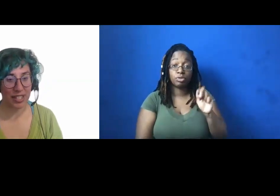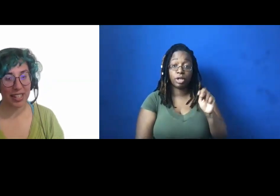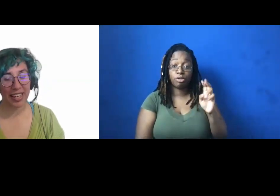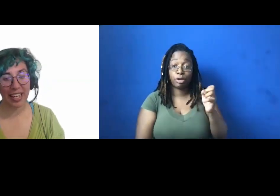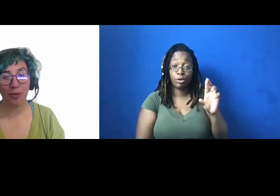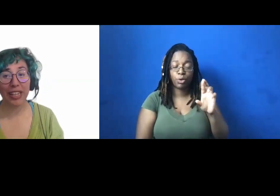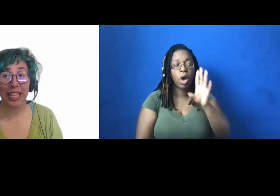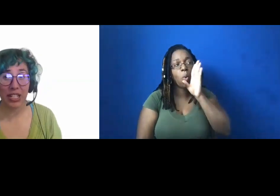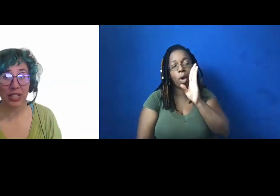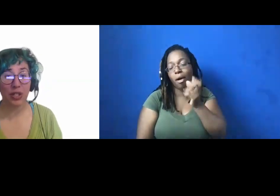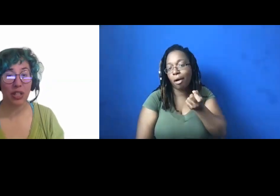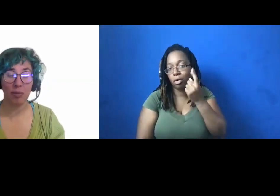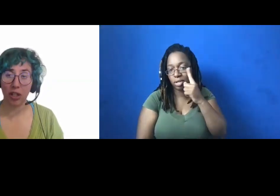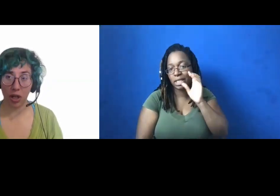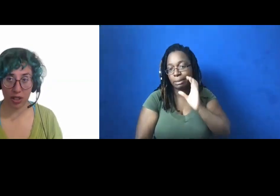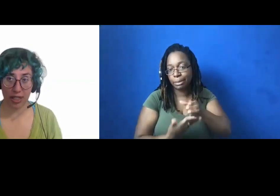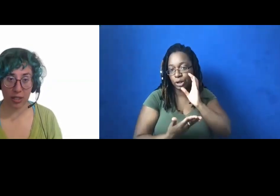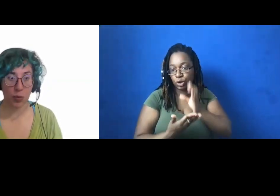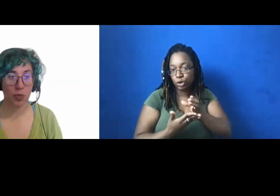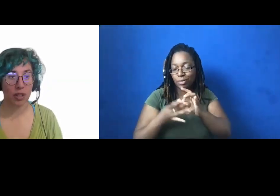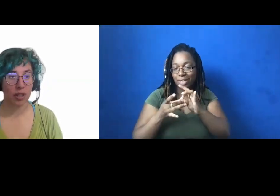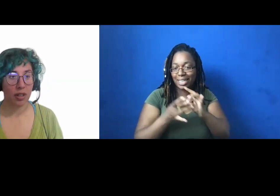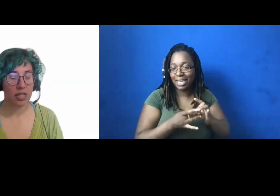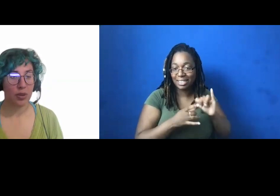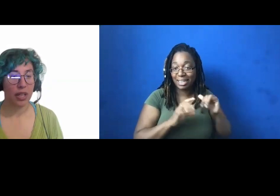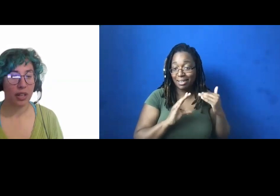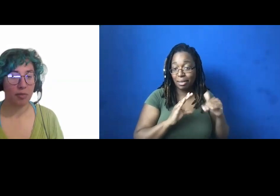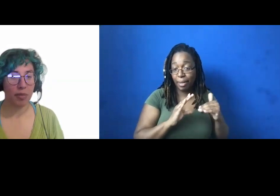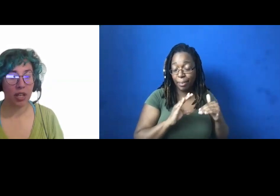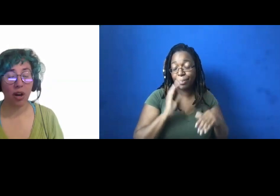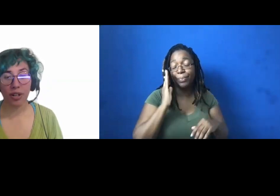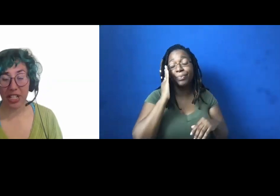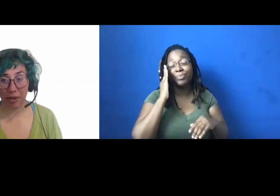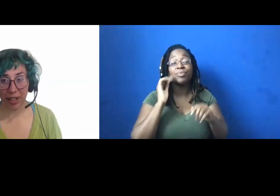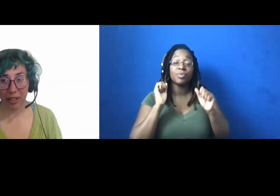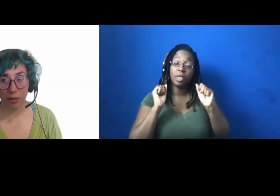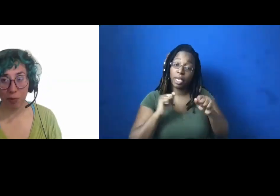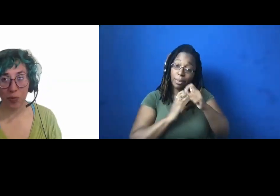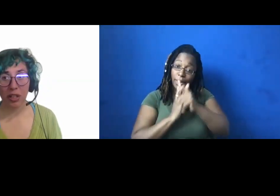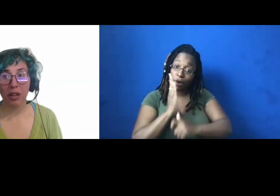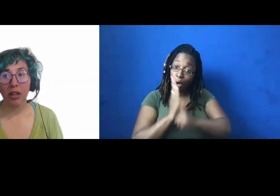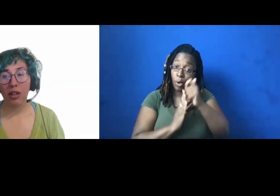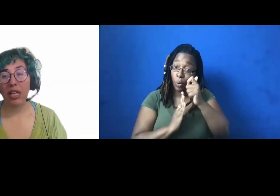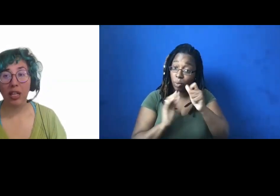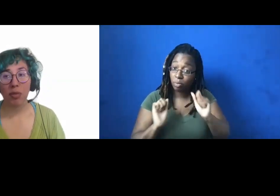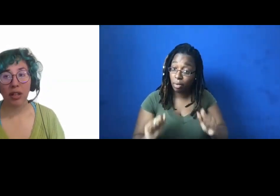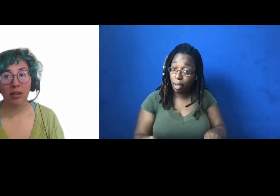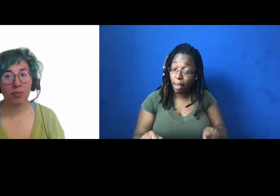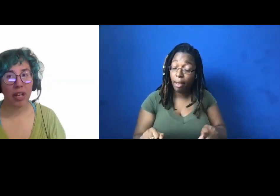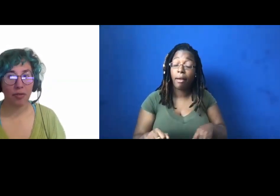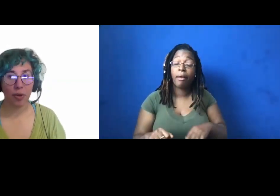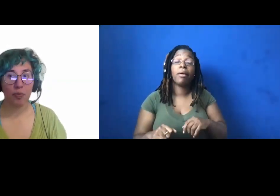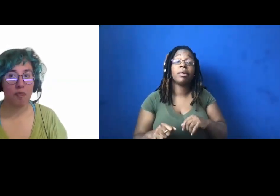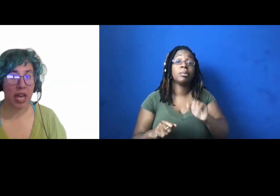the image in relation to the email content. So it can be auto-generated. Your